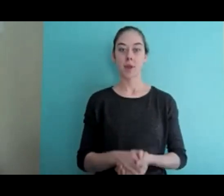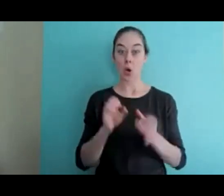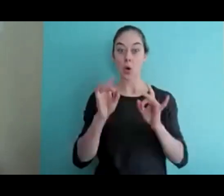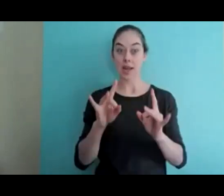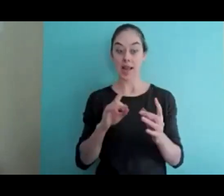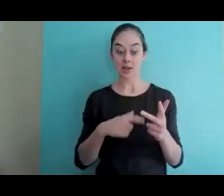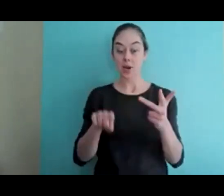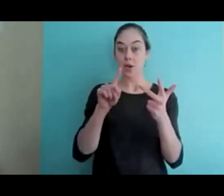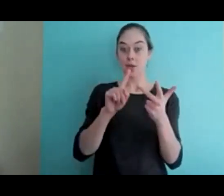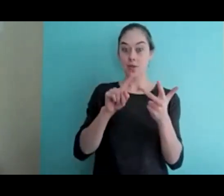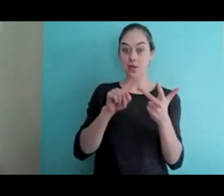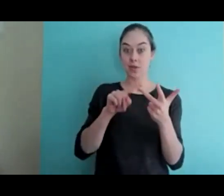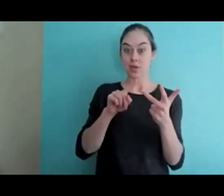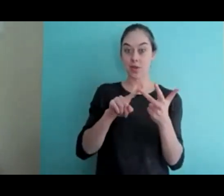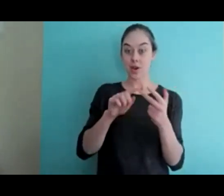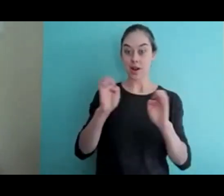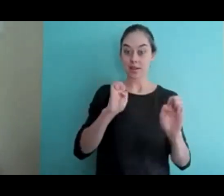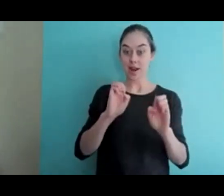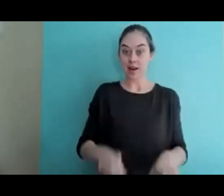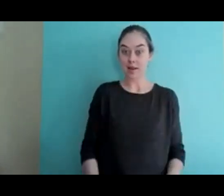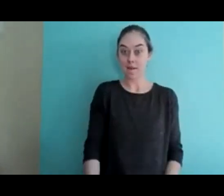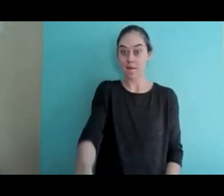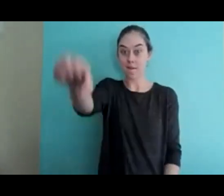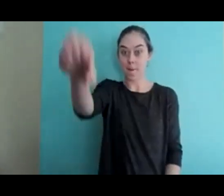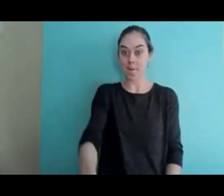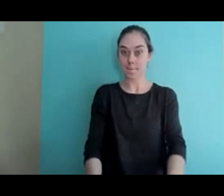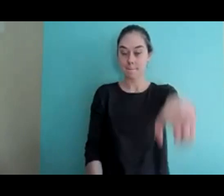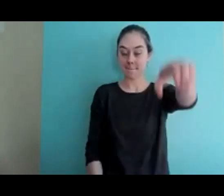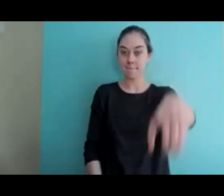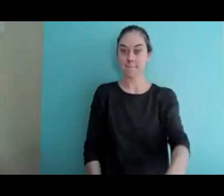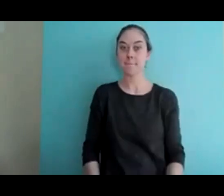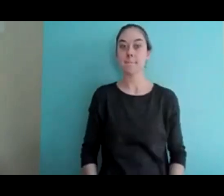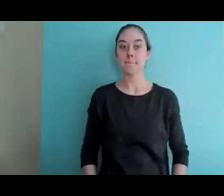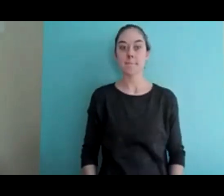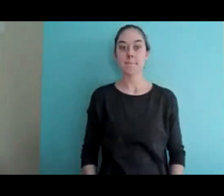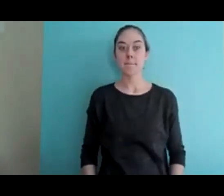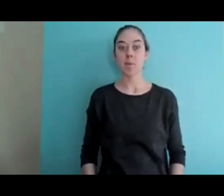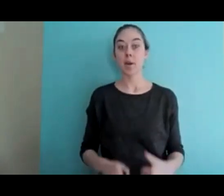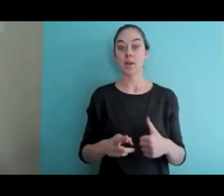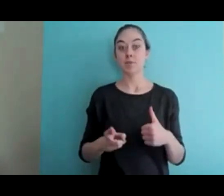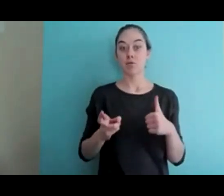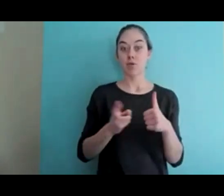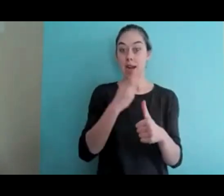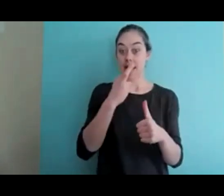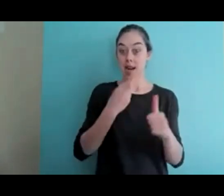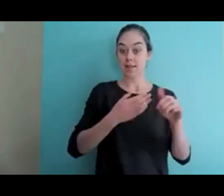Okay, we're back to the front lifts. Front lifts, one at a time.